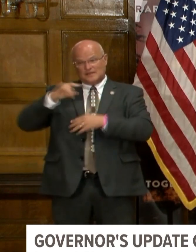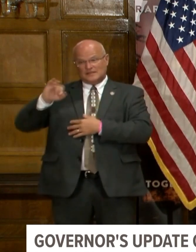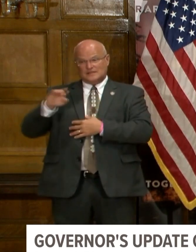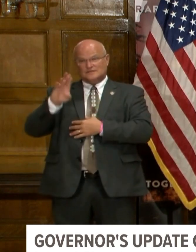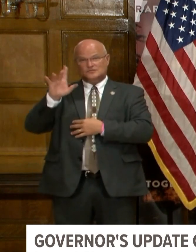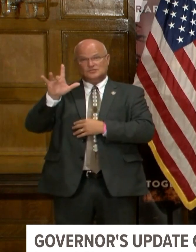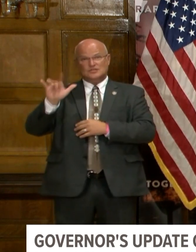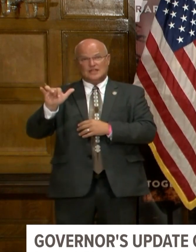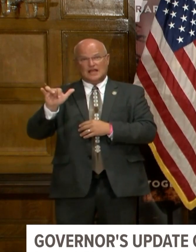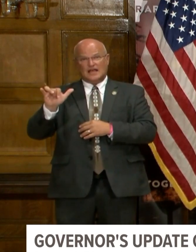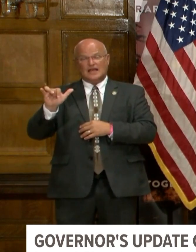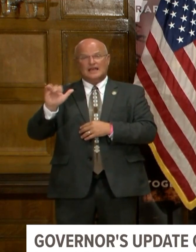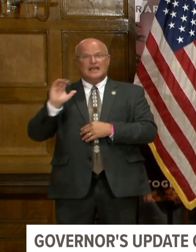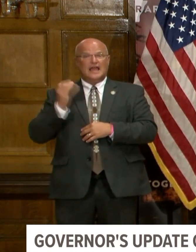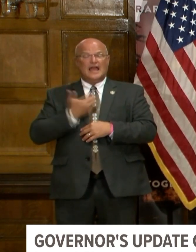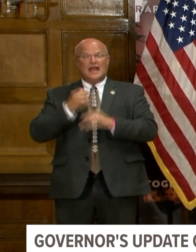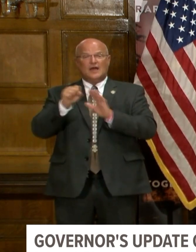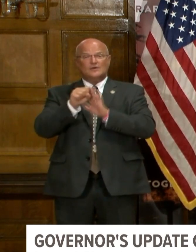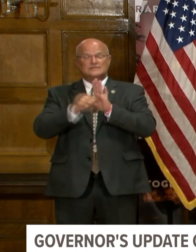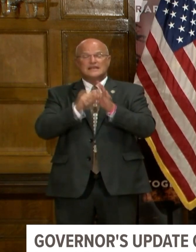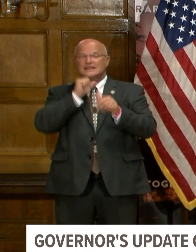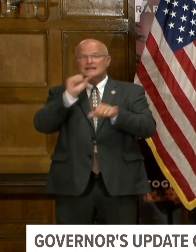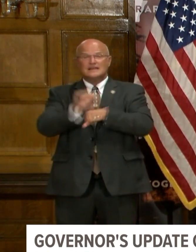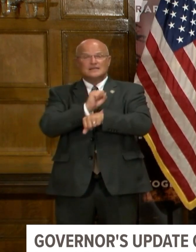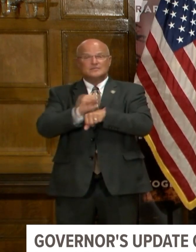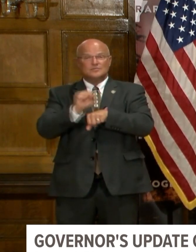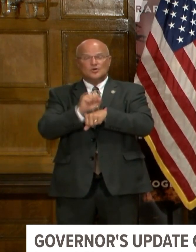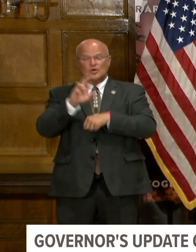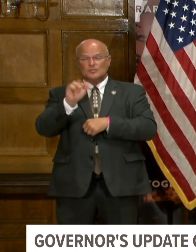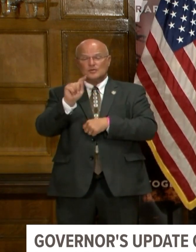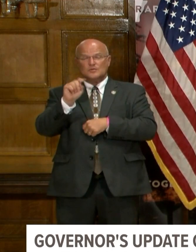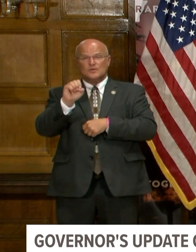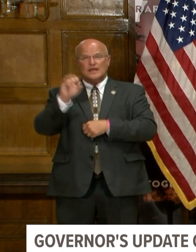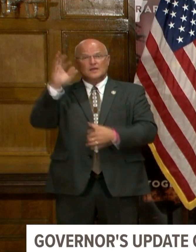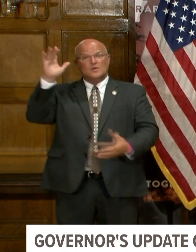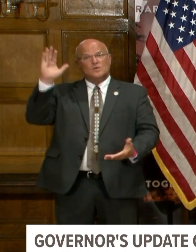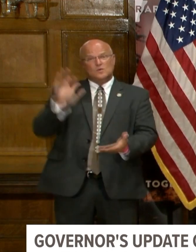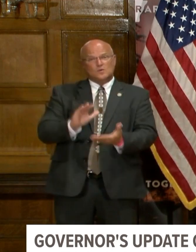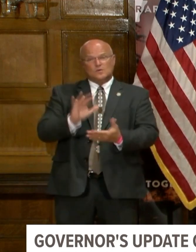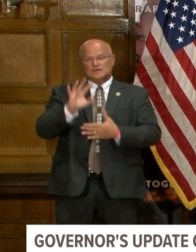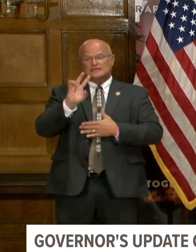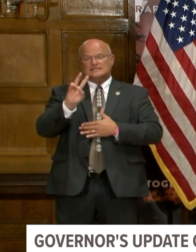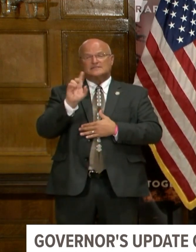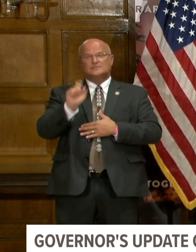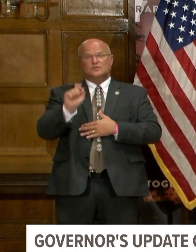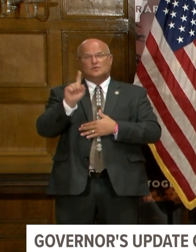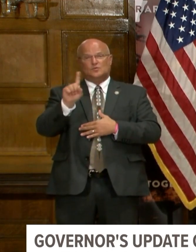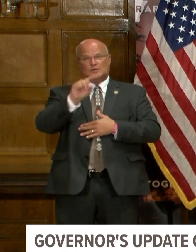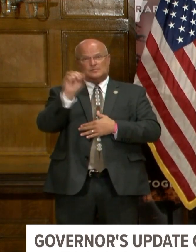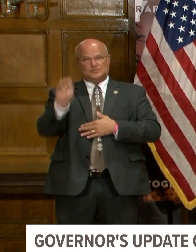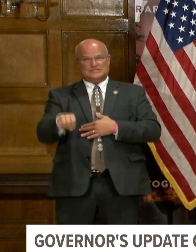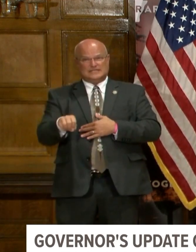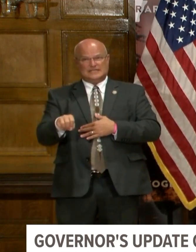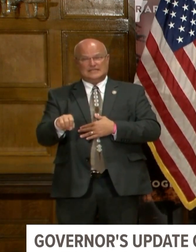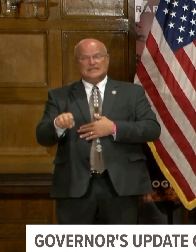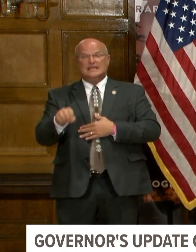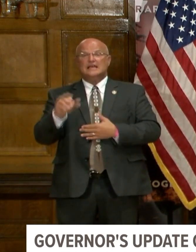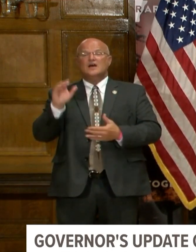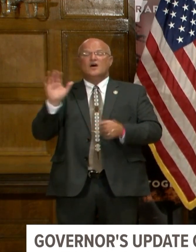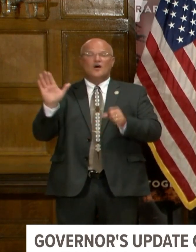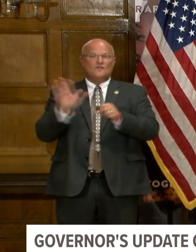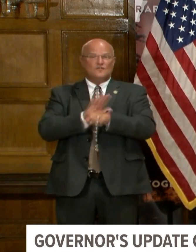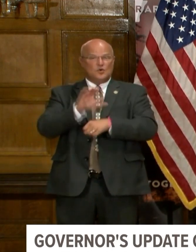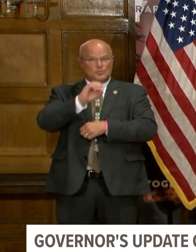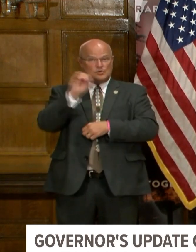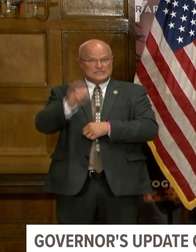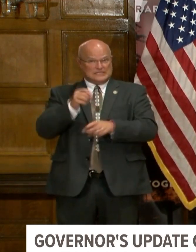July that reduced our state unemployment rate to 7.1%. This is down a full